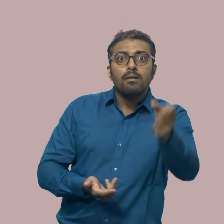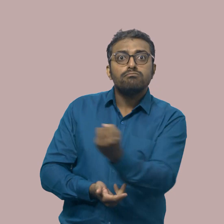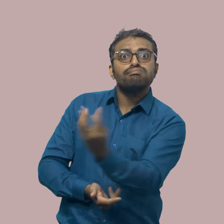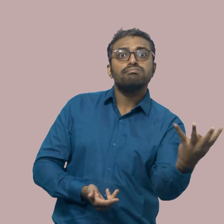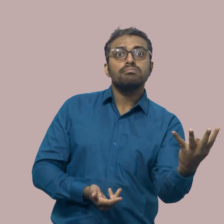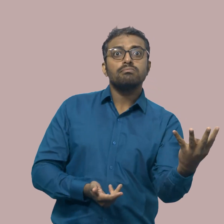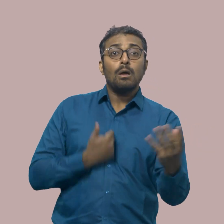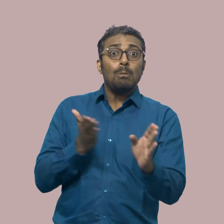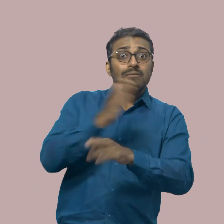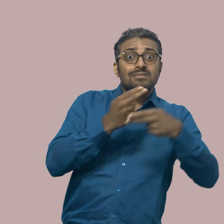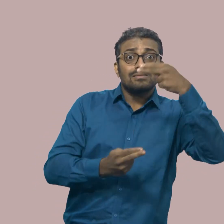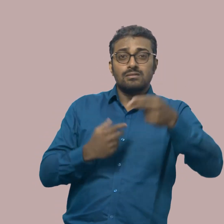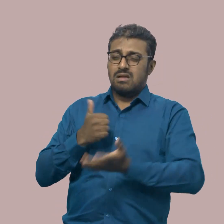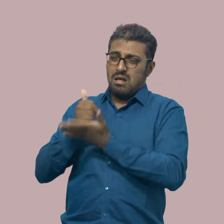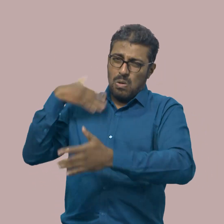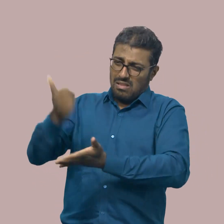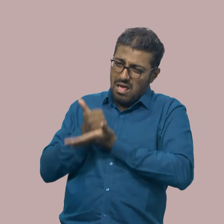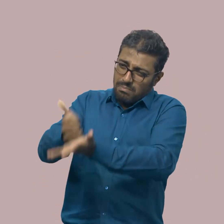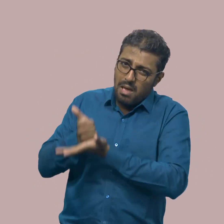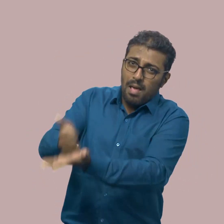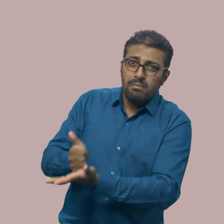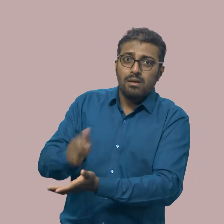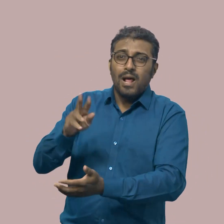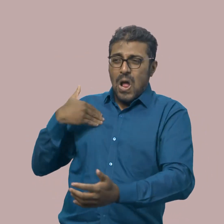been done for different recipient.